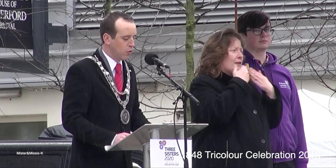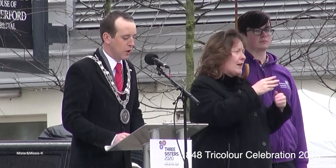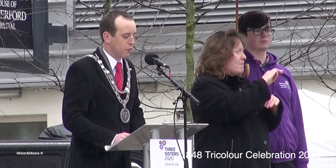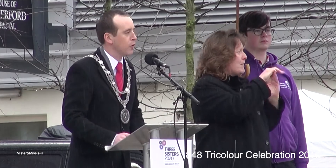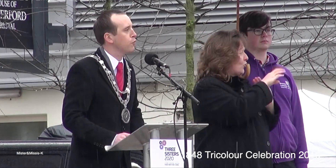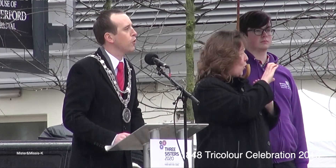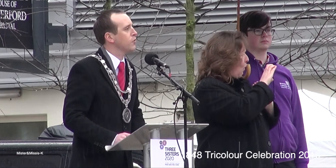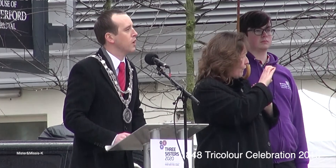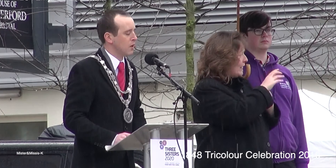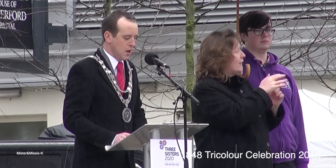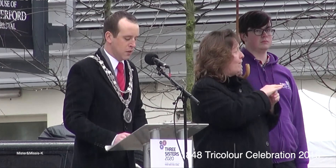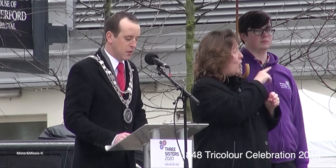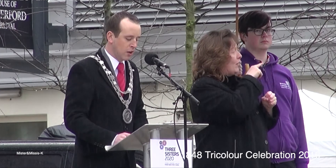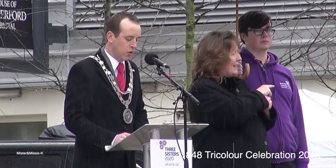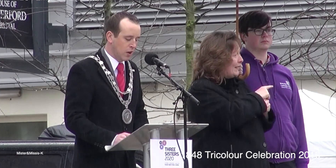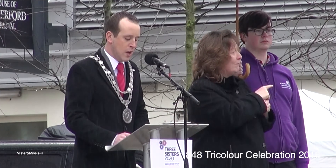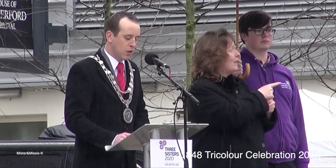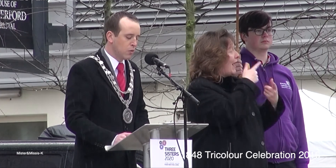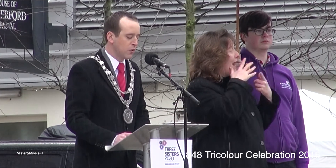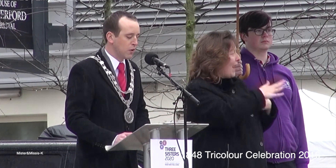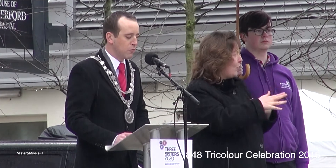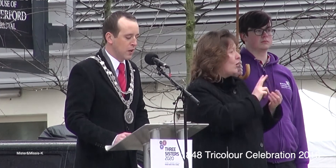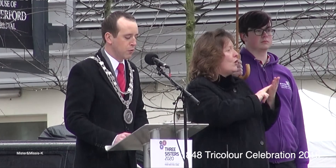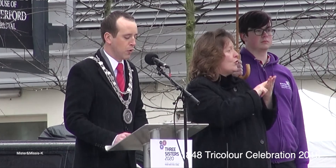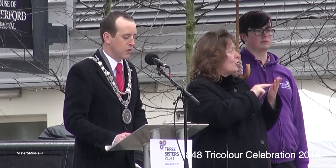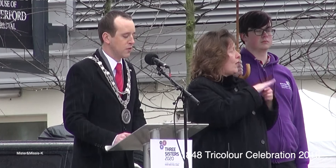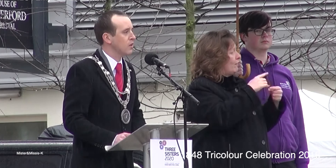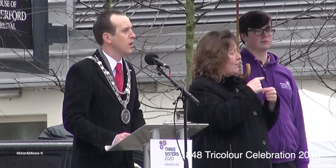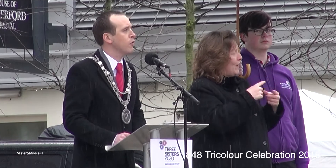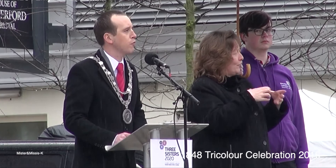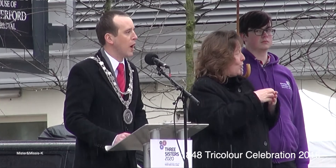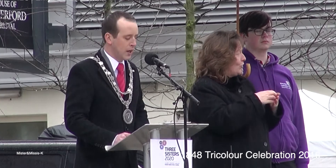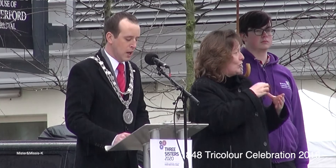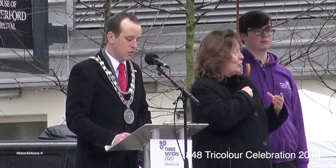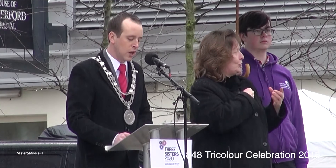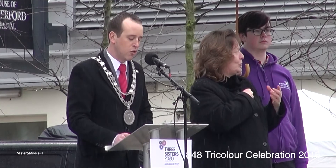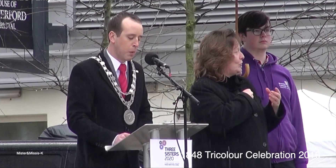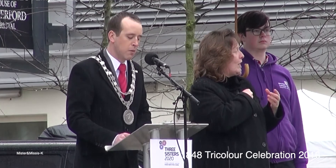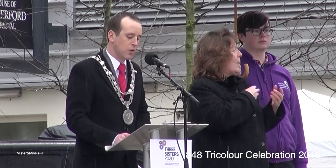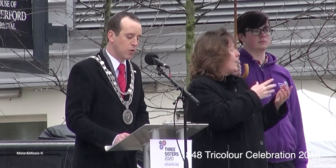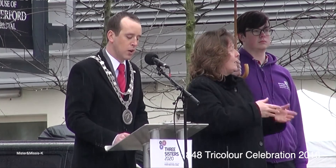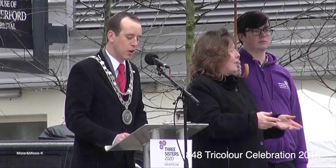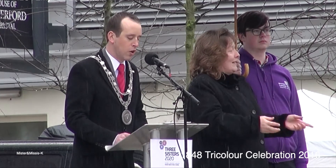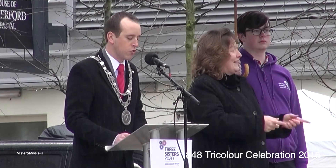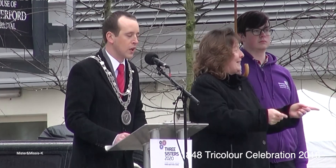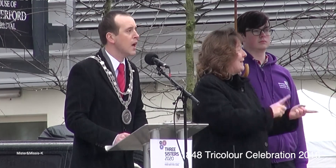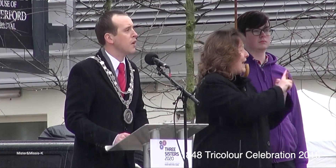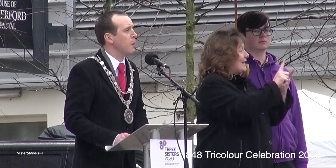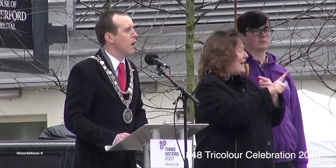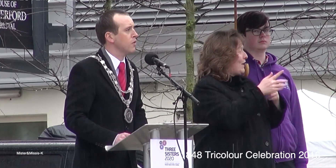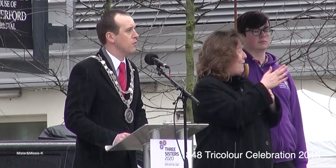Minister Coveney for his foresight to sanction the use of the Defence Forces to deliver a flag to each primary school in the